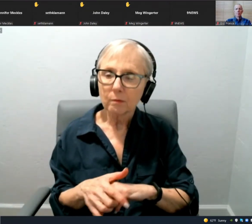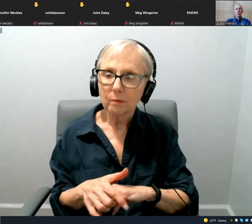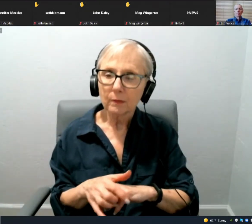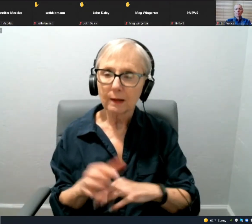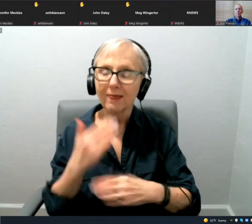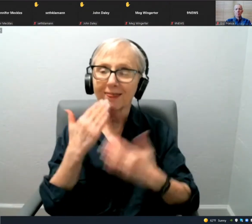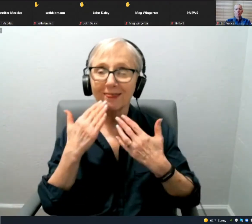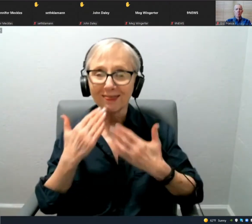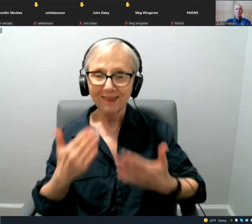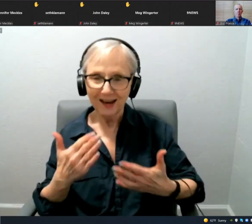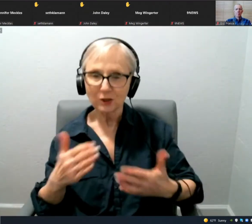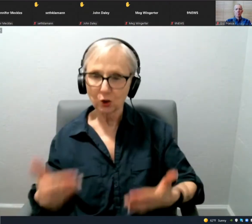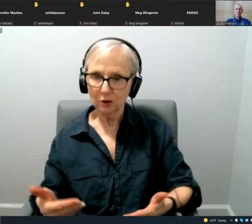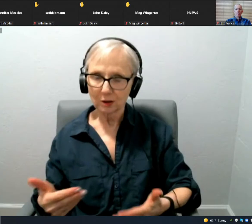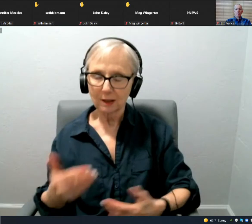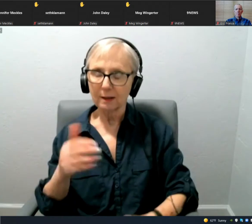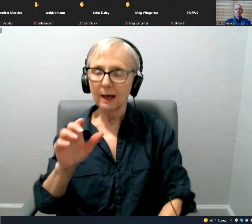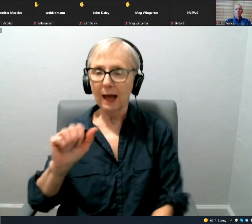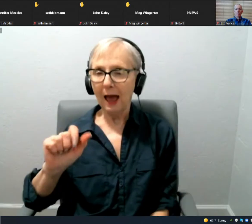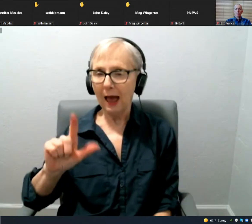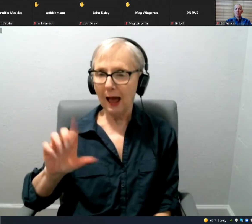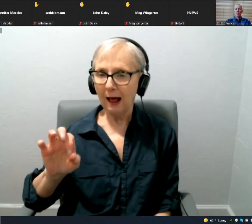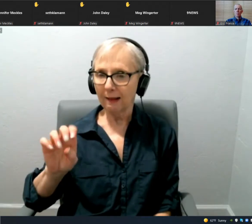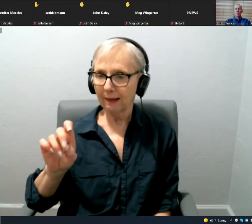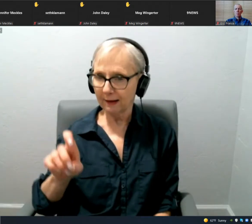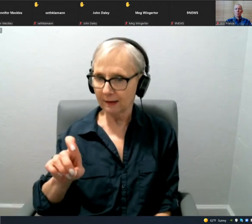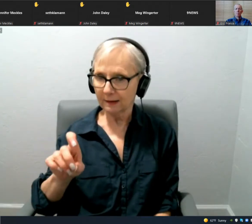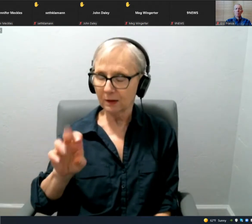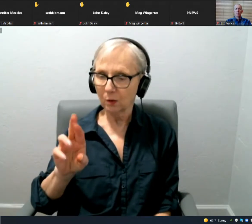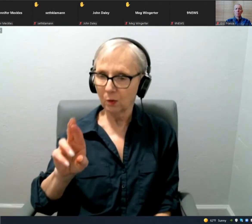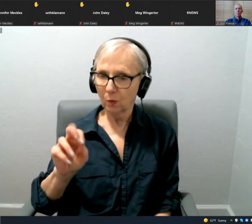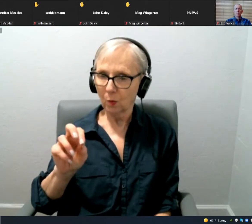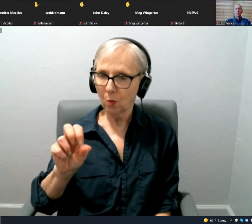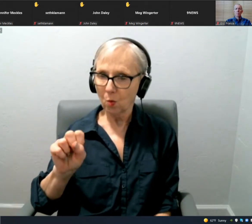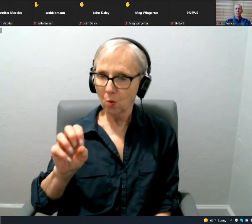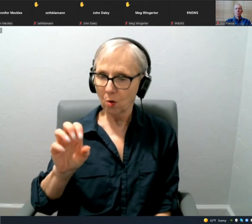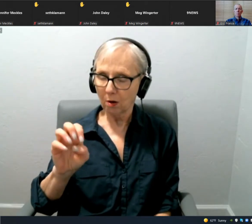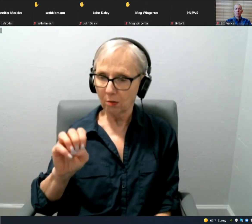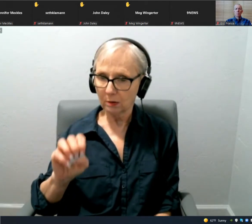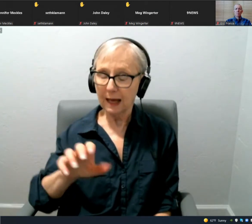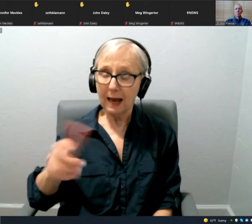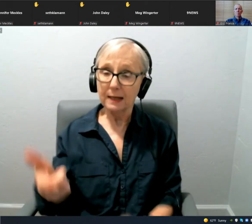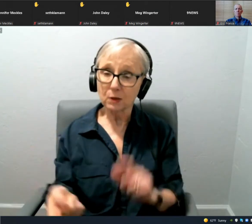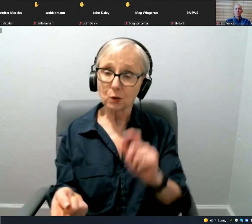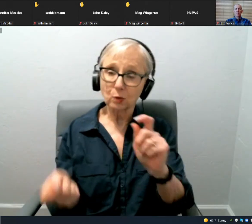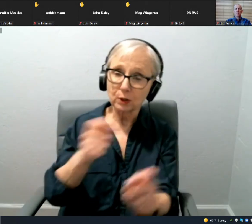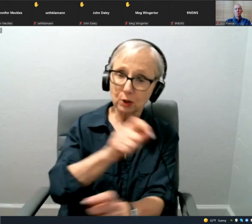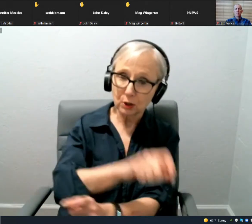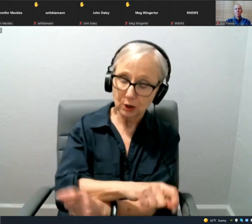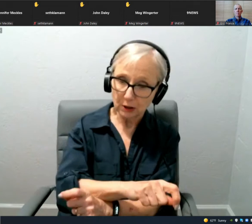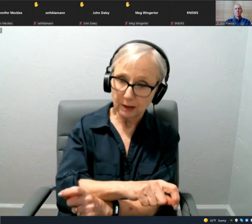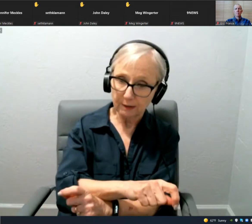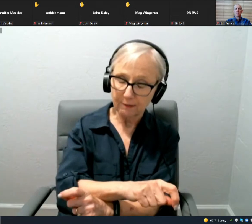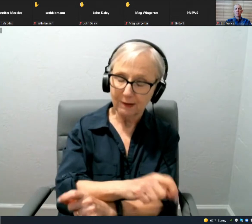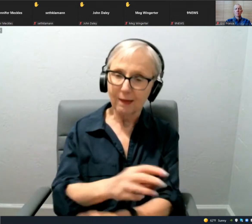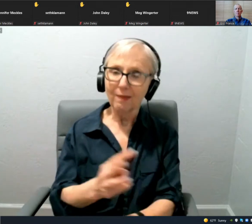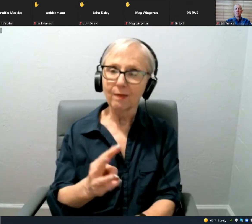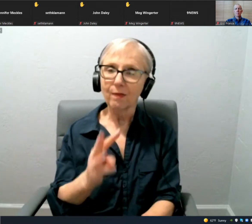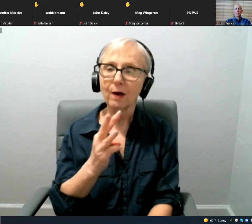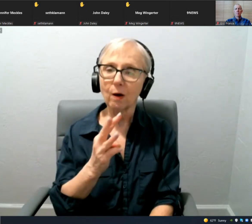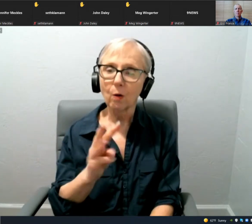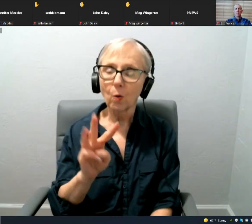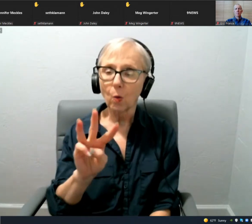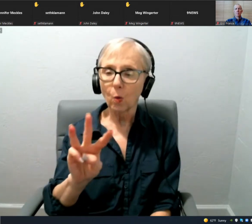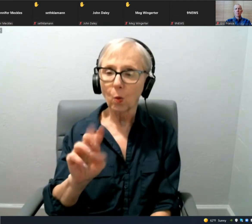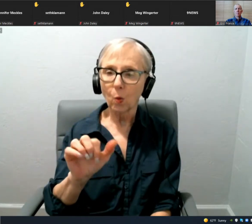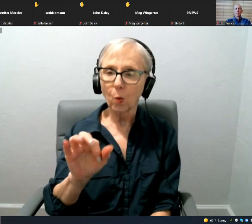Hello, thanks as always for hosting this call. Obviously, as we shift to the endemic stage, that wastewater surveillance system is going